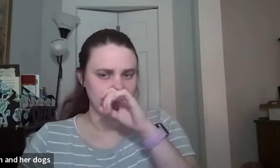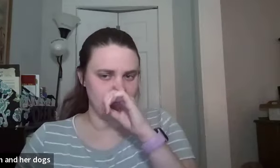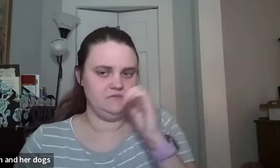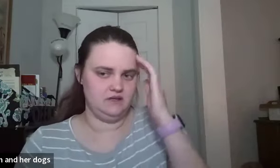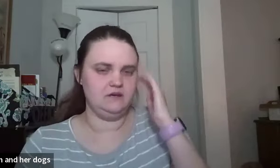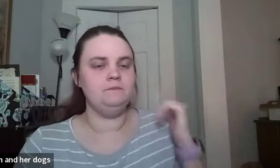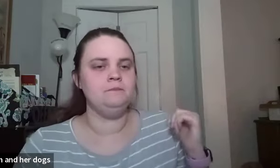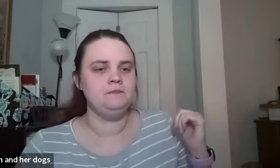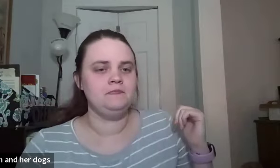Okay.